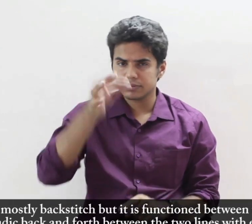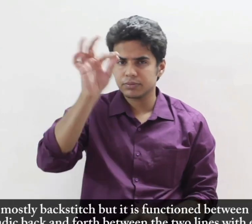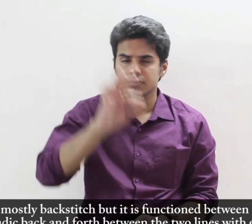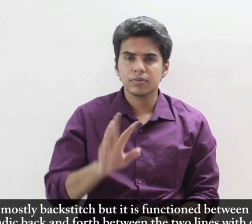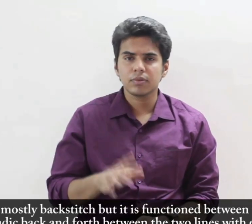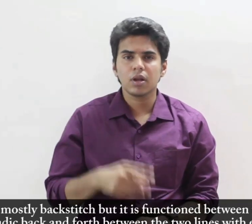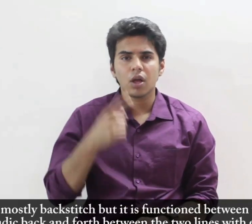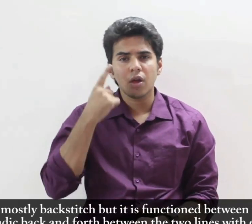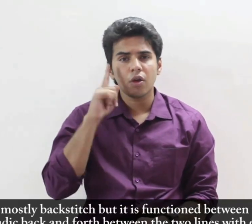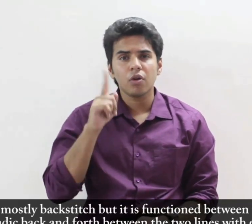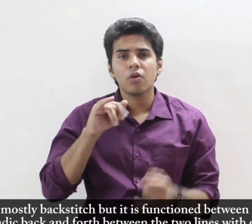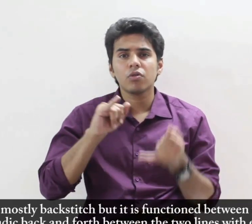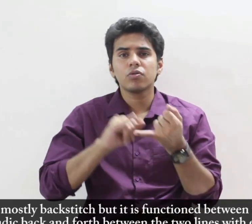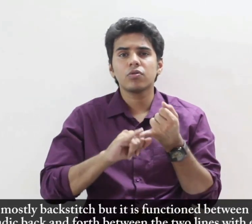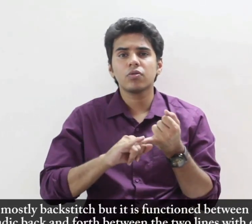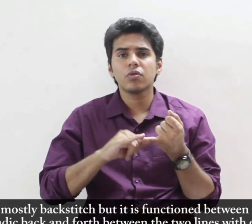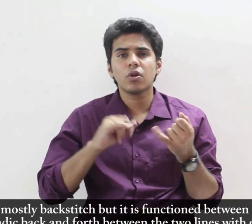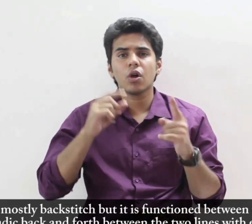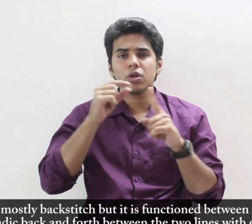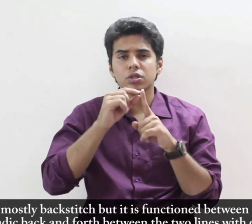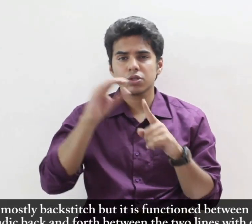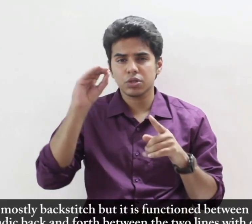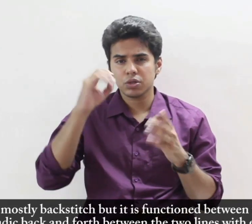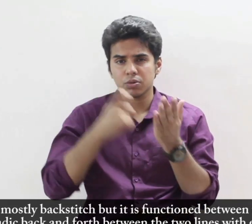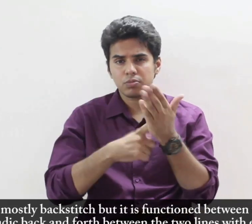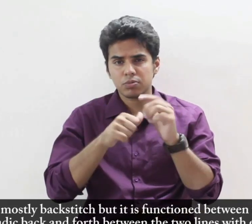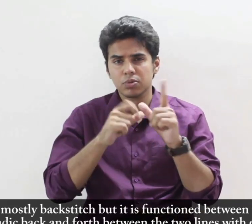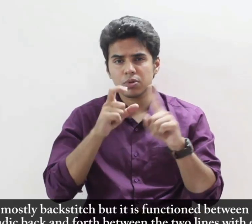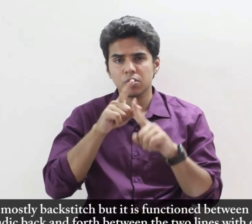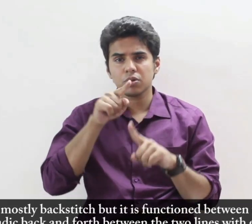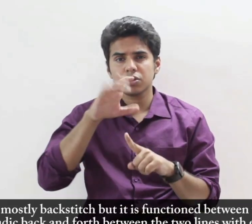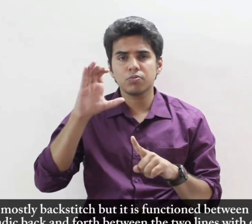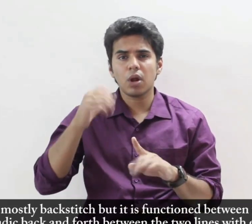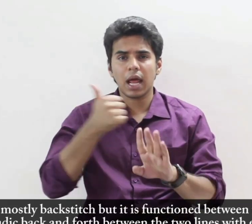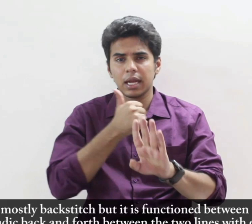Sporadic back and forth between the two lines with each stitch.